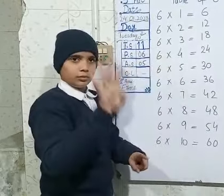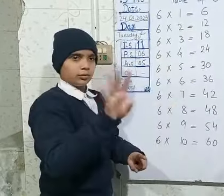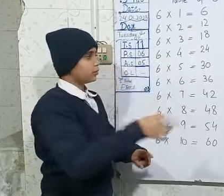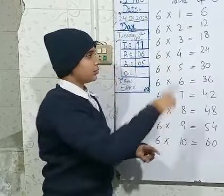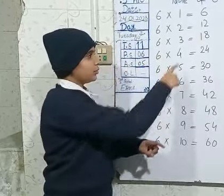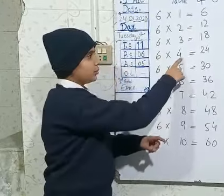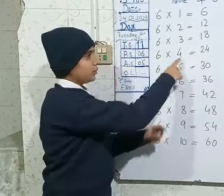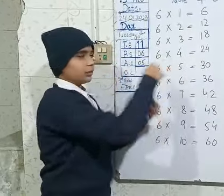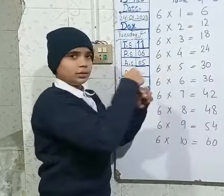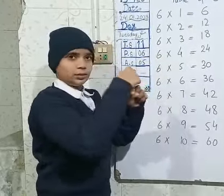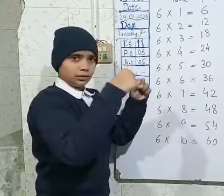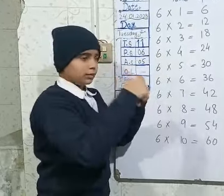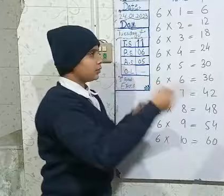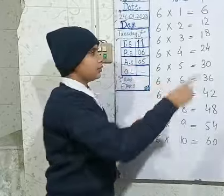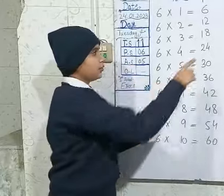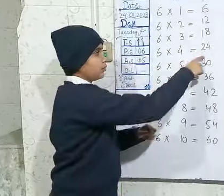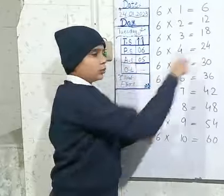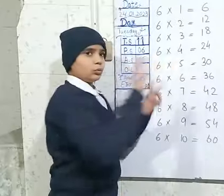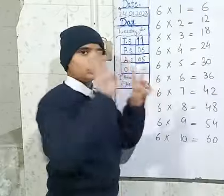4s are 24.